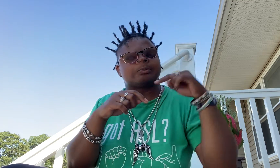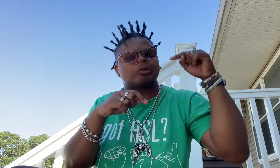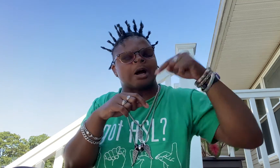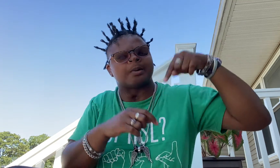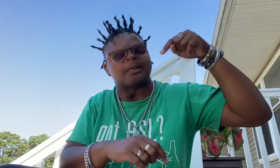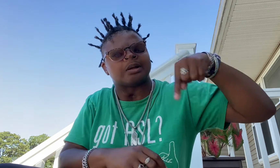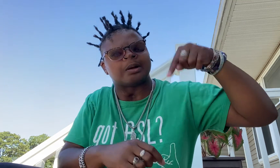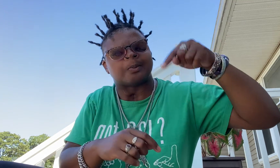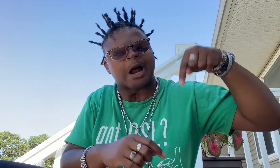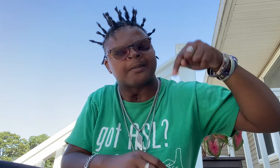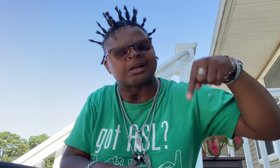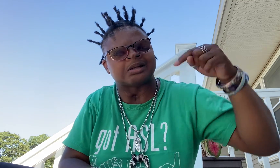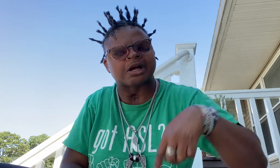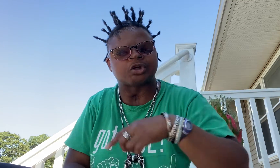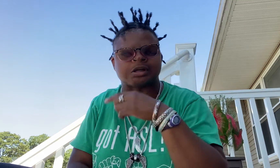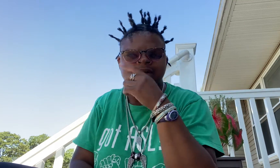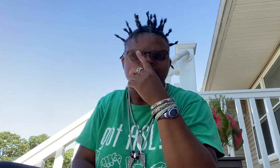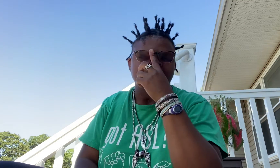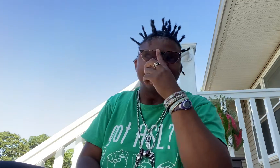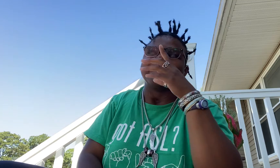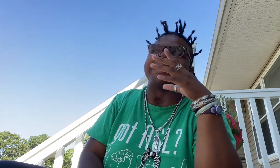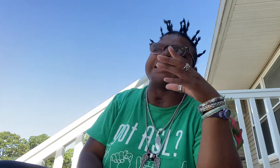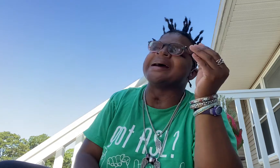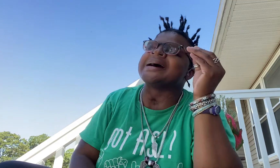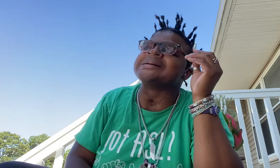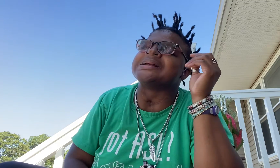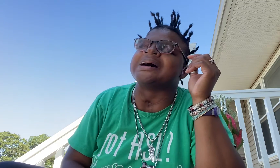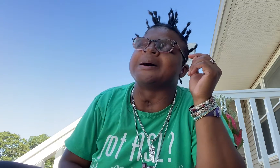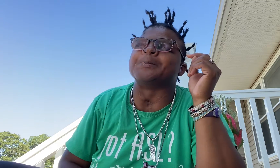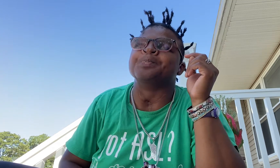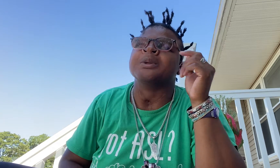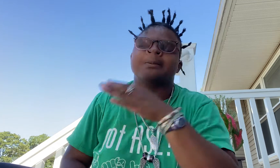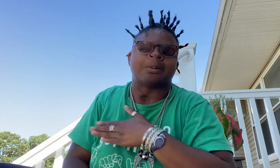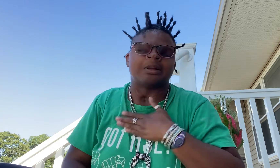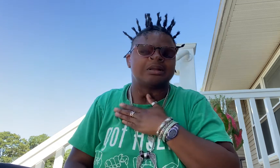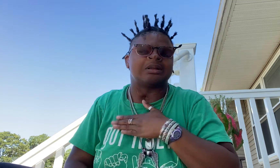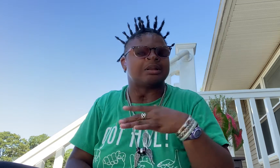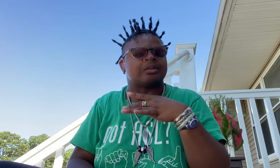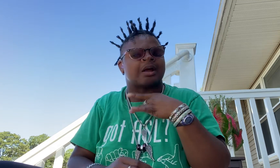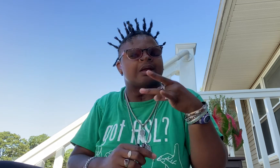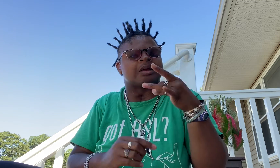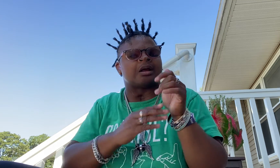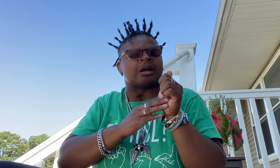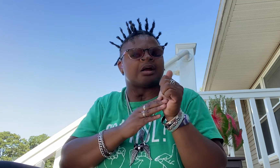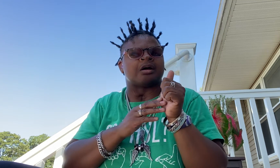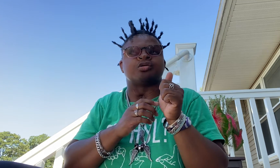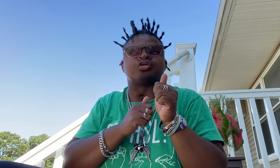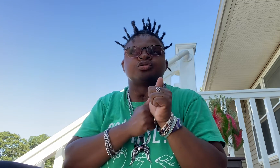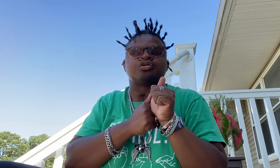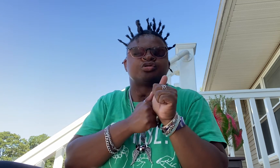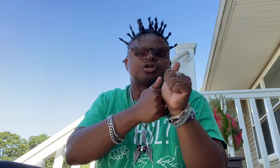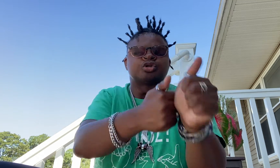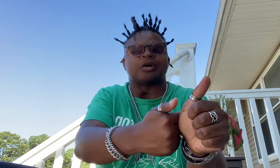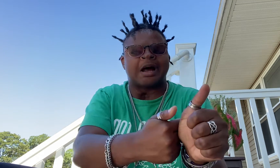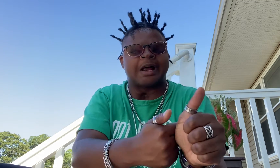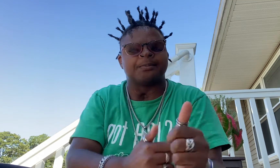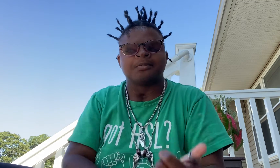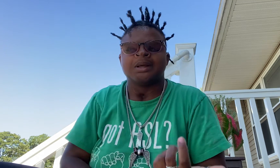drop them in the comment section. And please like and subscribe,